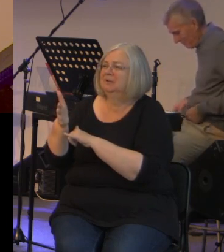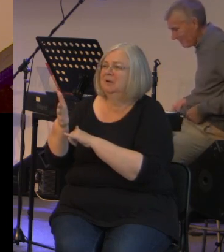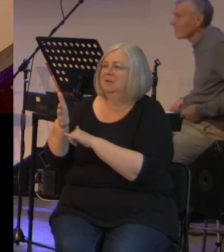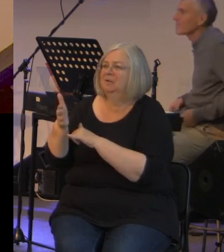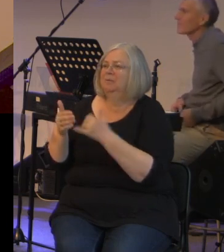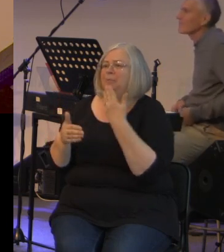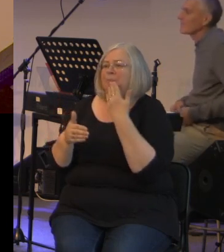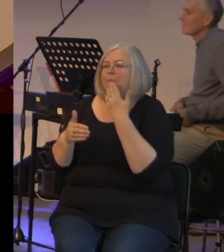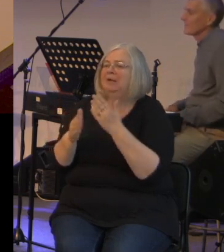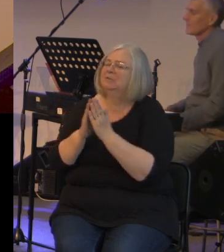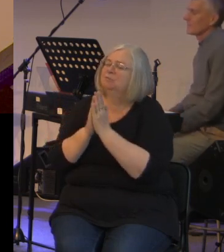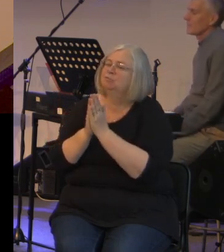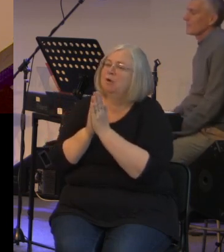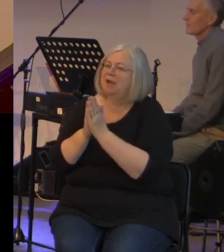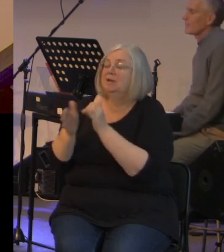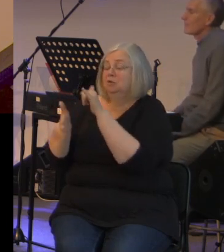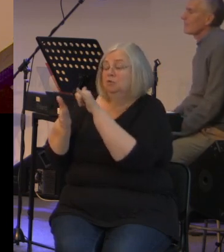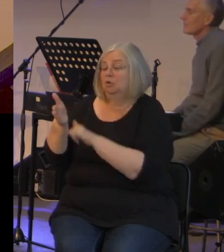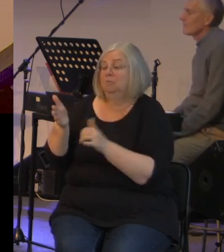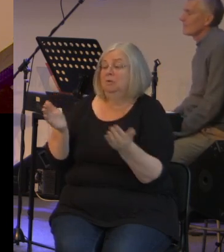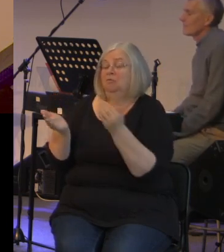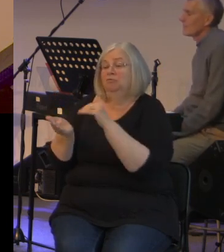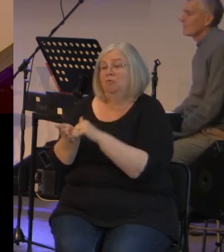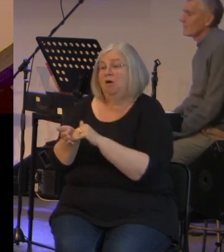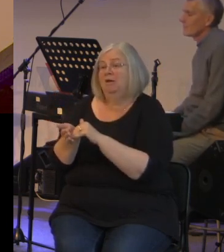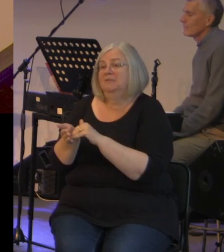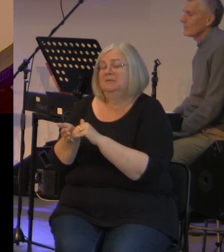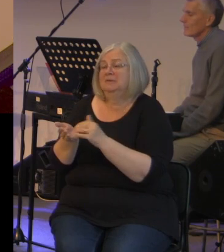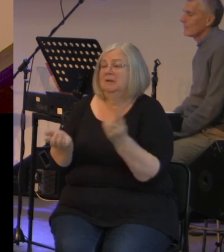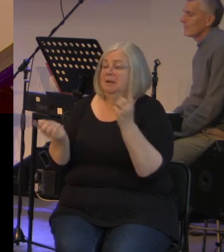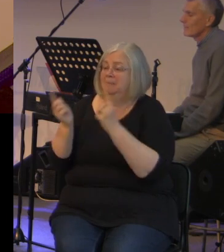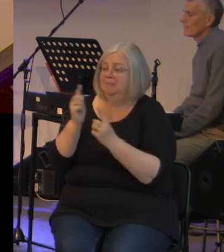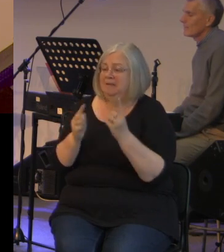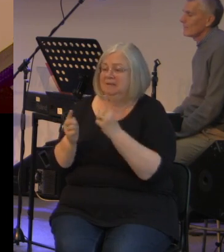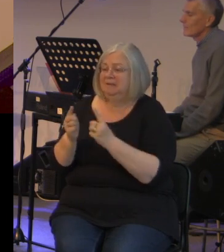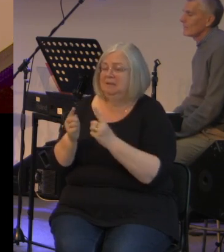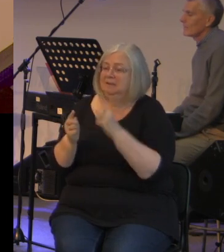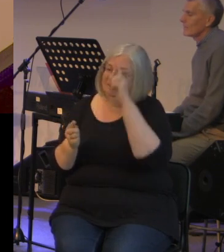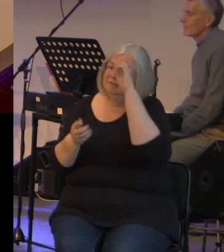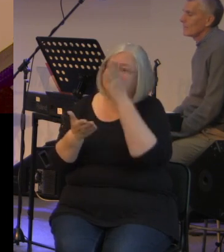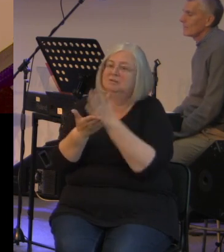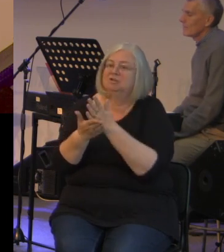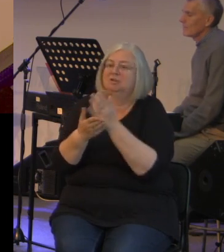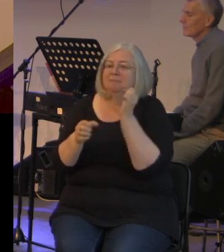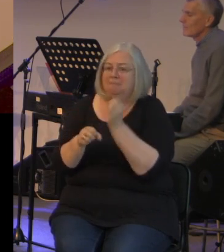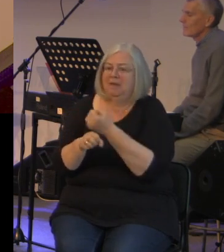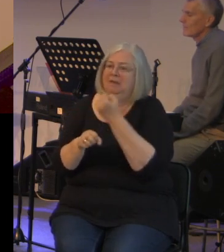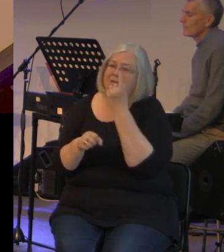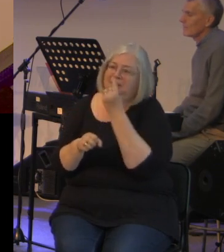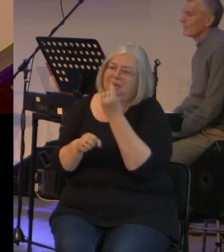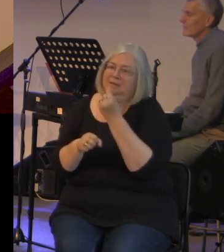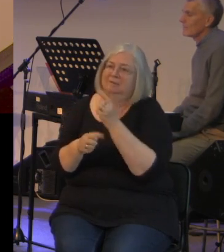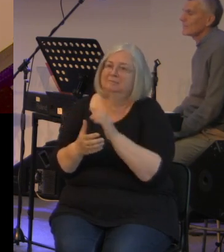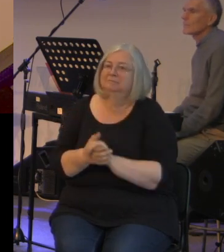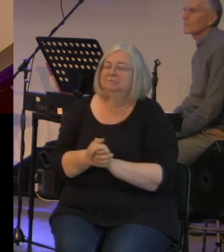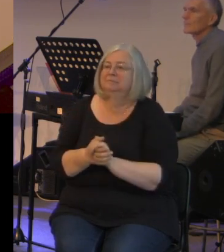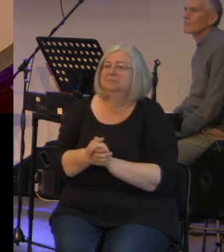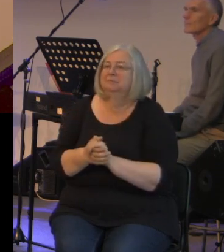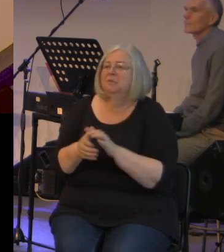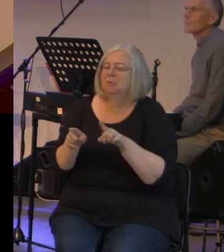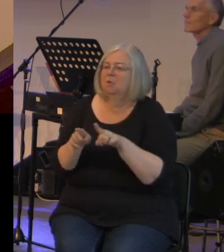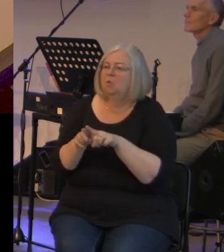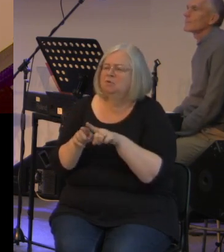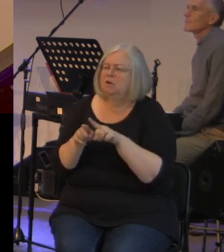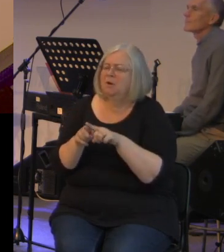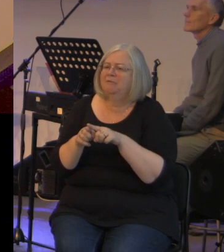be smooth so that we can have the meeting as planned. It's going to be a great service anyway because it's got a very special mission focus where